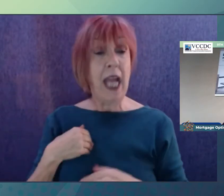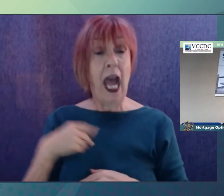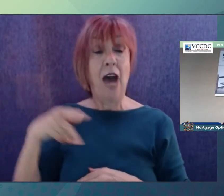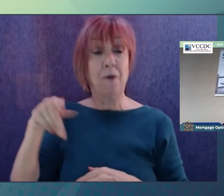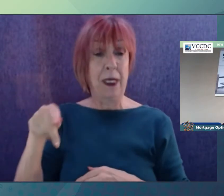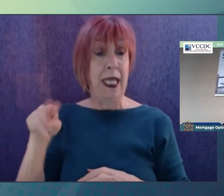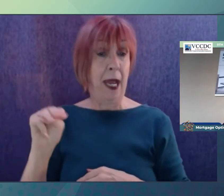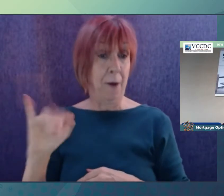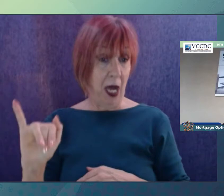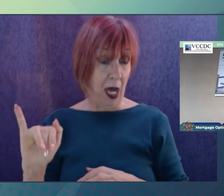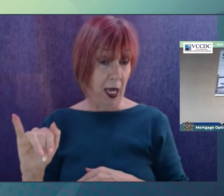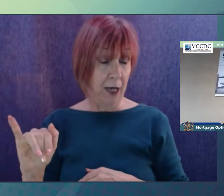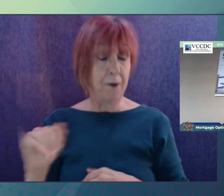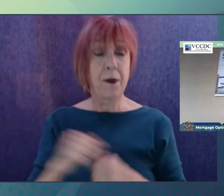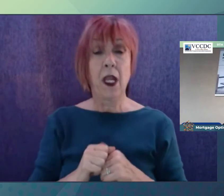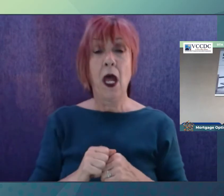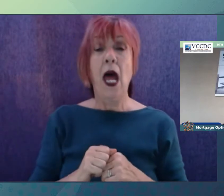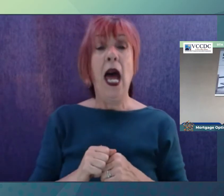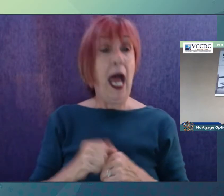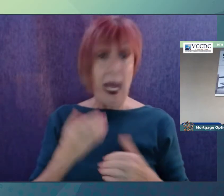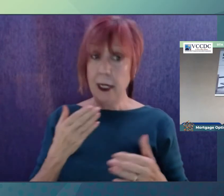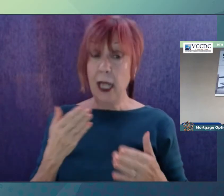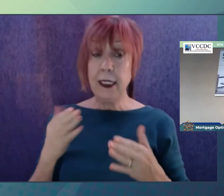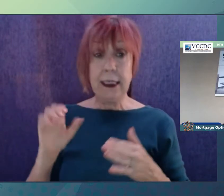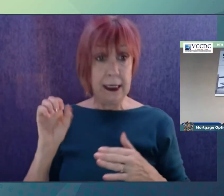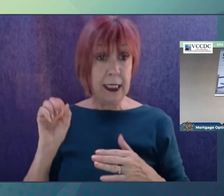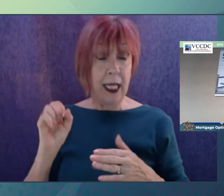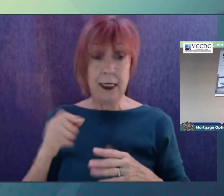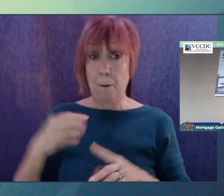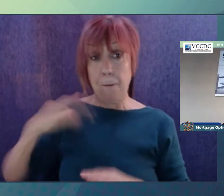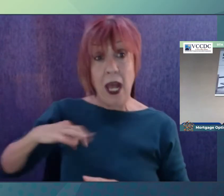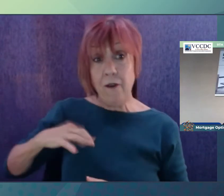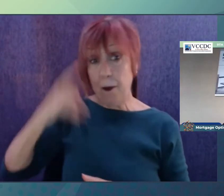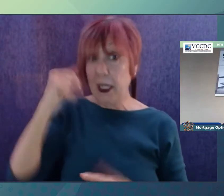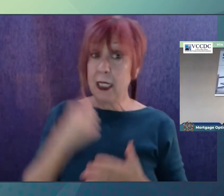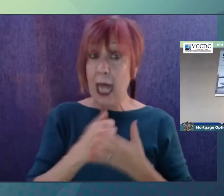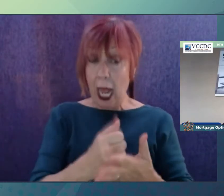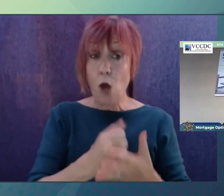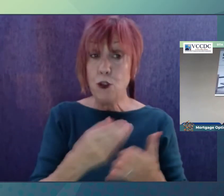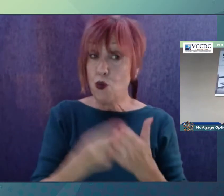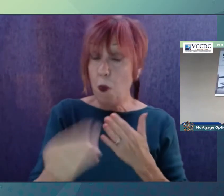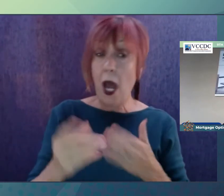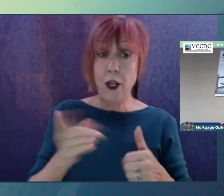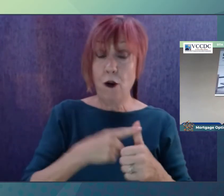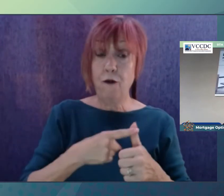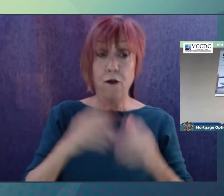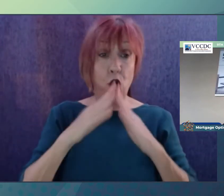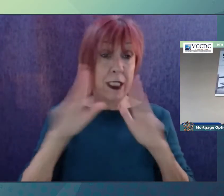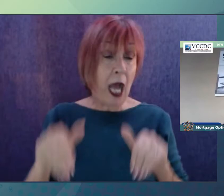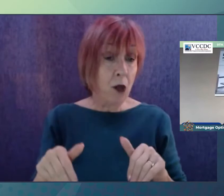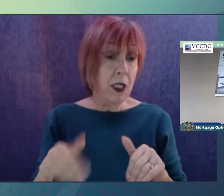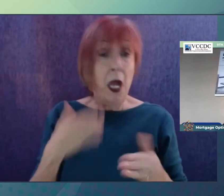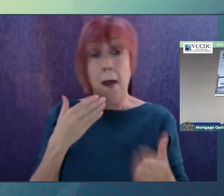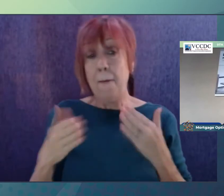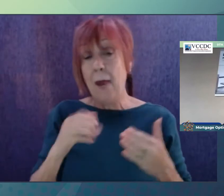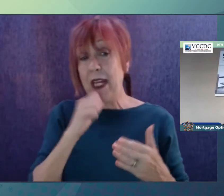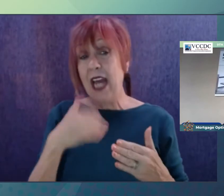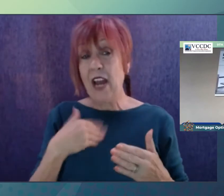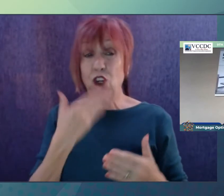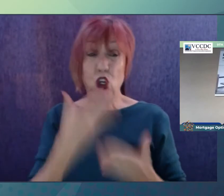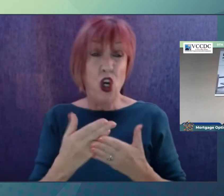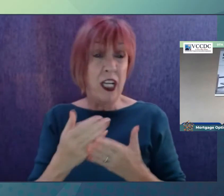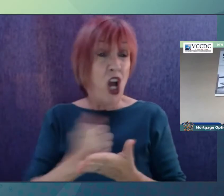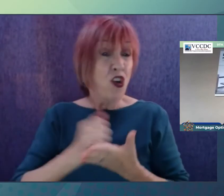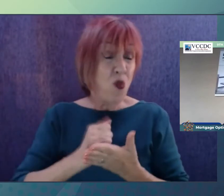FHA loans can be a viable path to homeownership for borrowers with little savings or not so stellar credit, they come